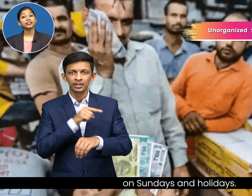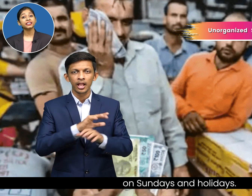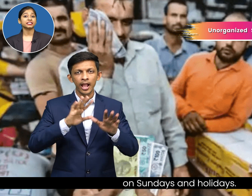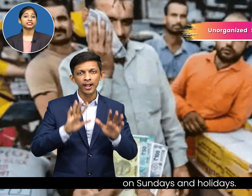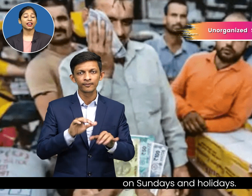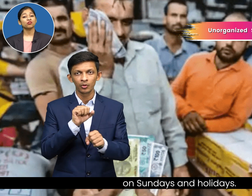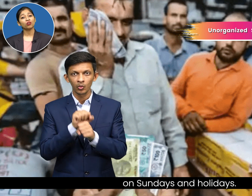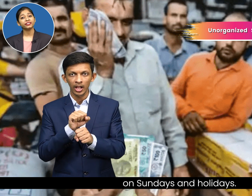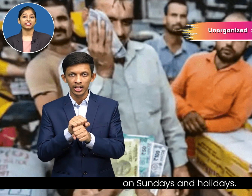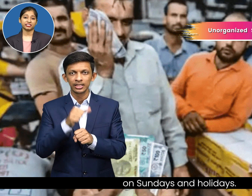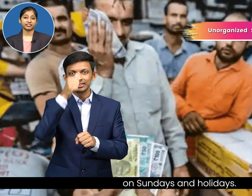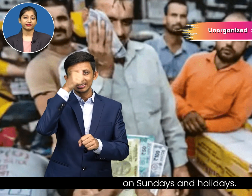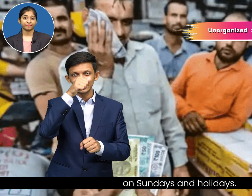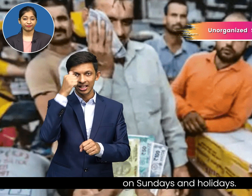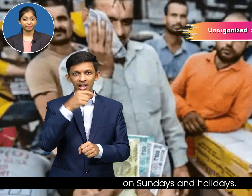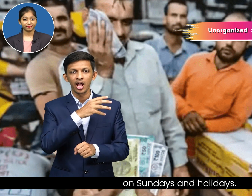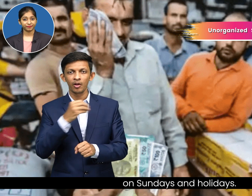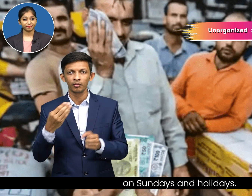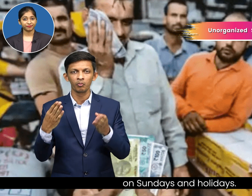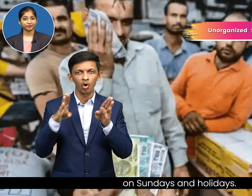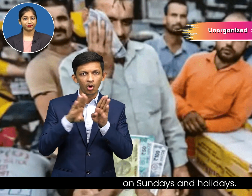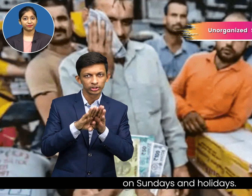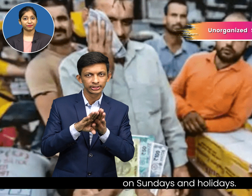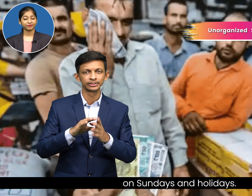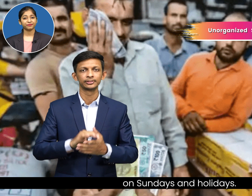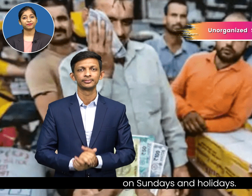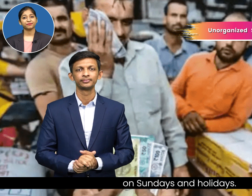on Sundays and holidays.